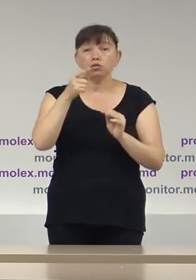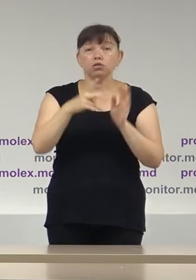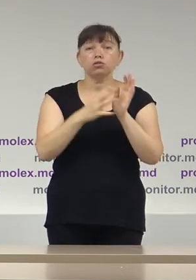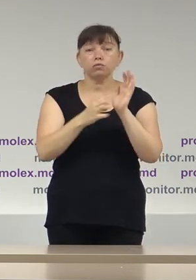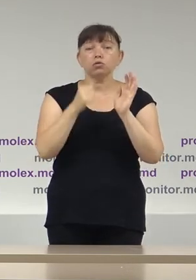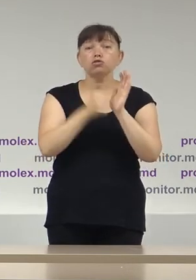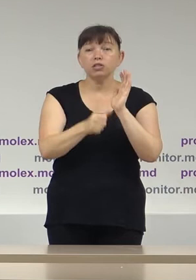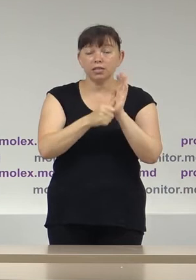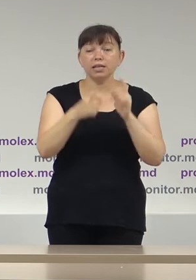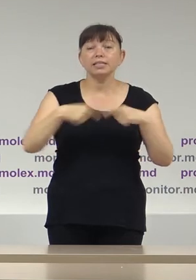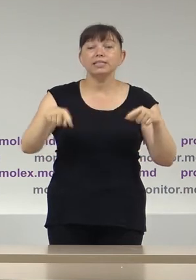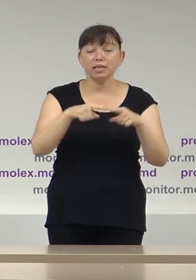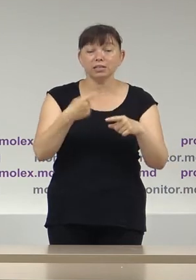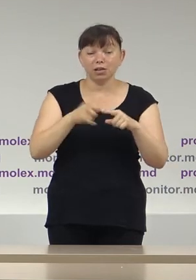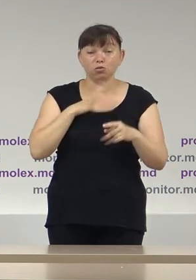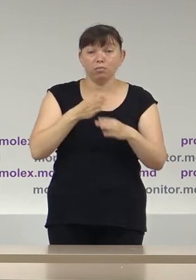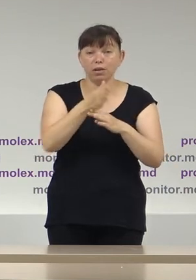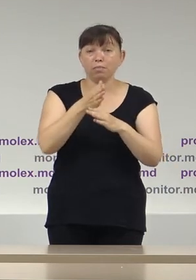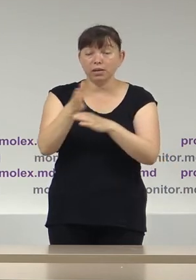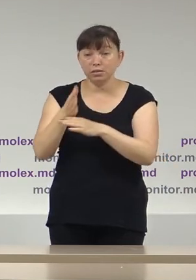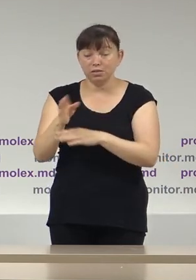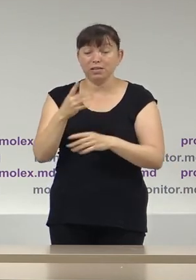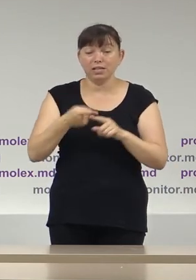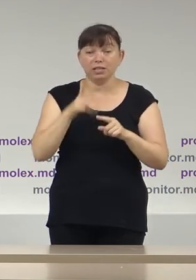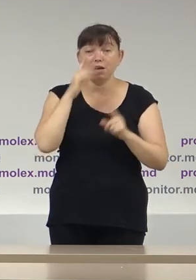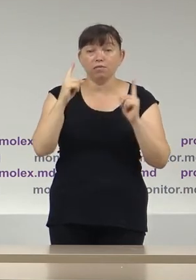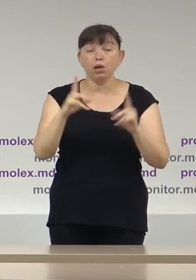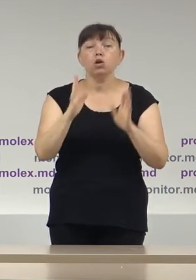they were sent with deficiency. Out of